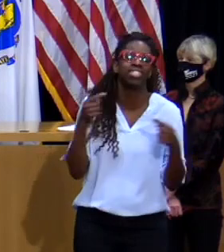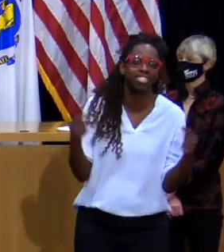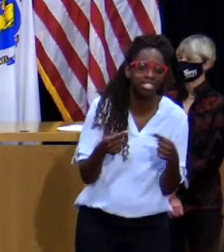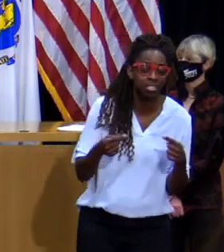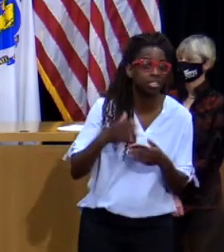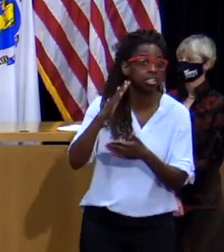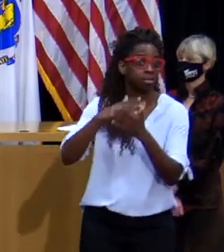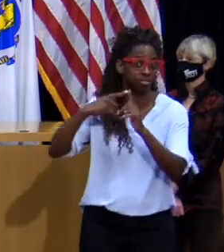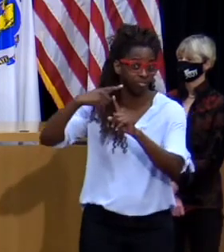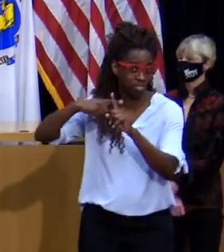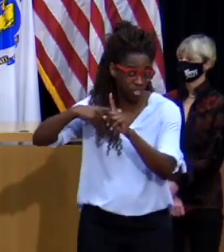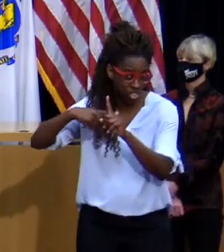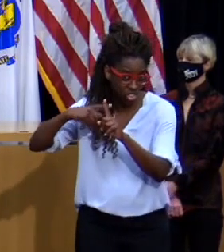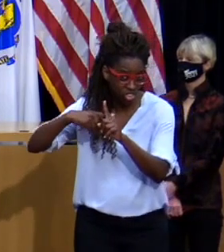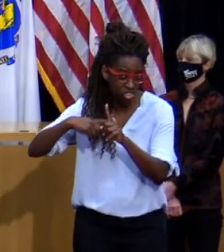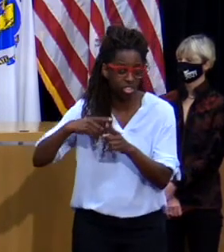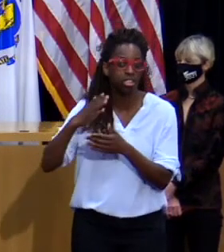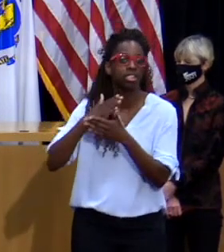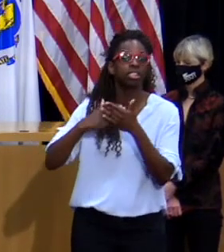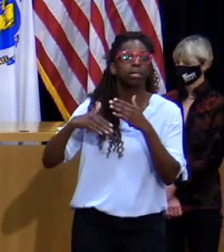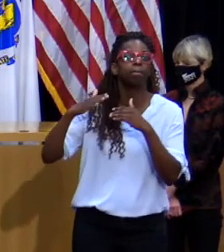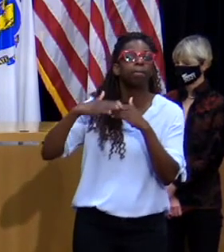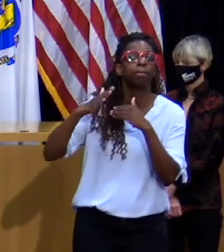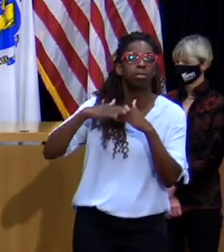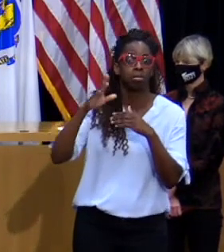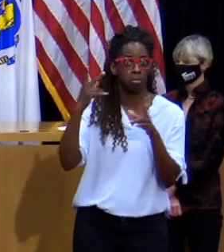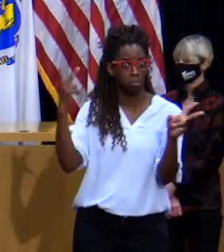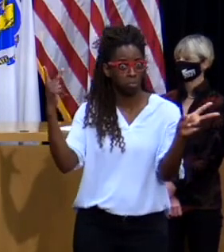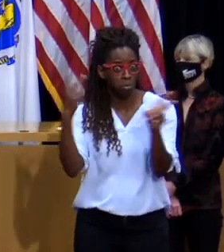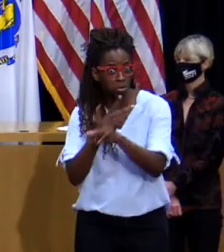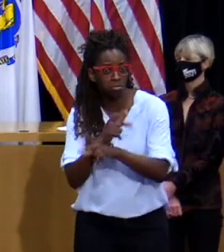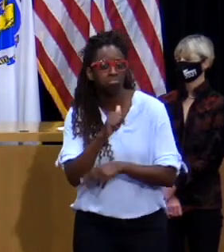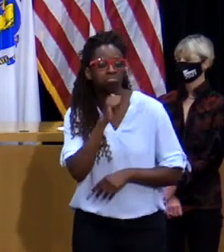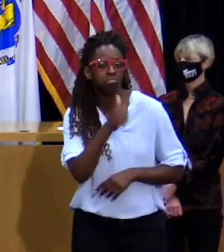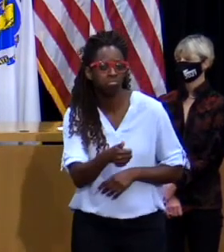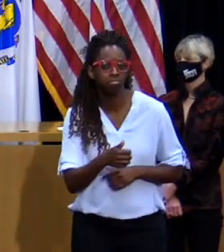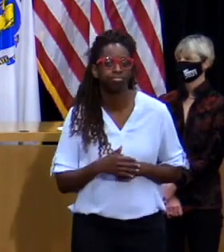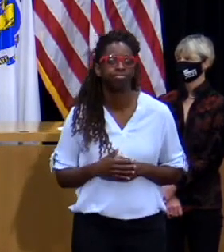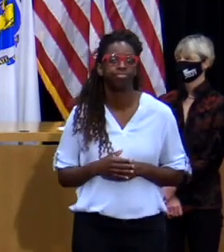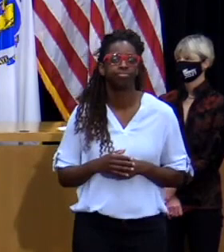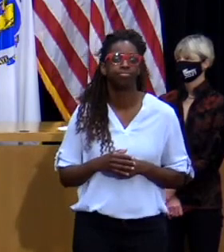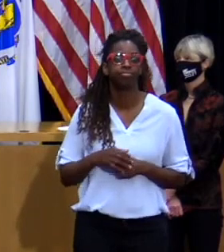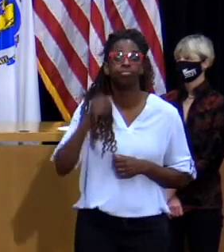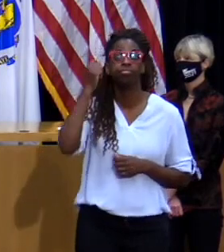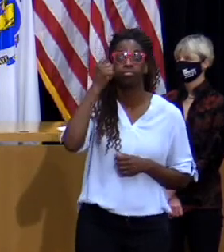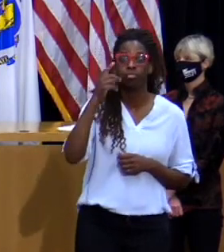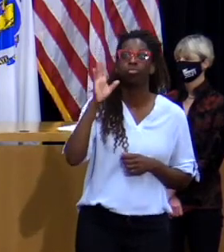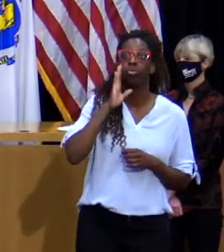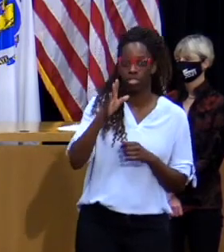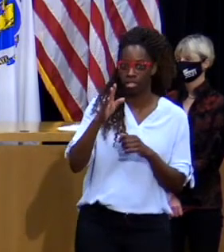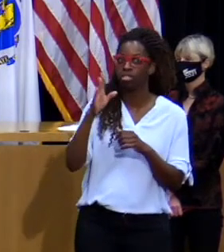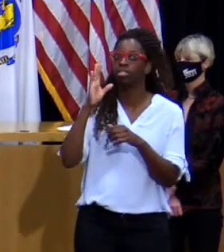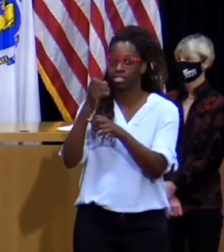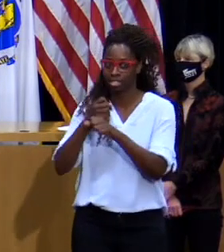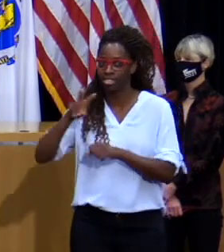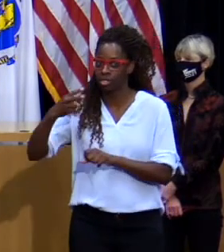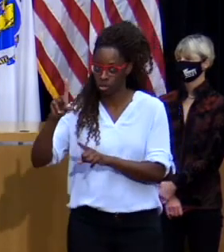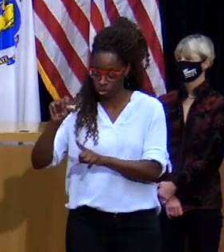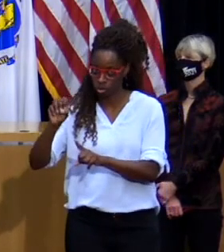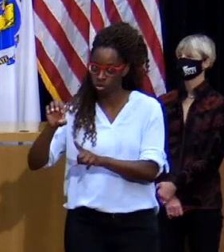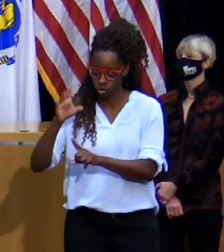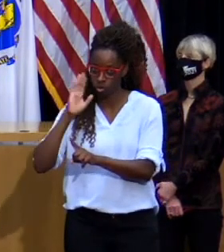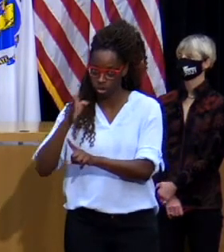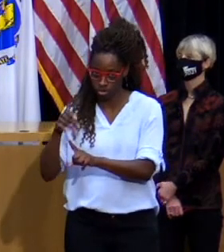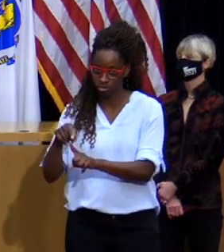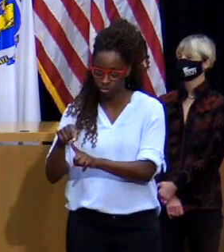relatively more common in the second dose than in the first. Only a small number of people we expect, based on what